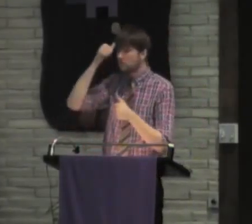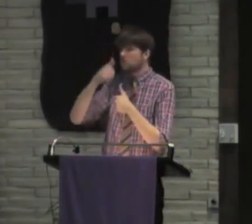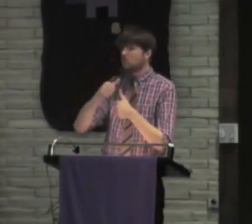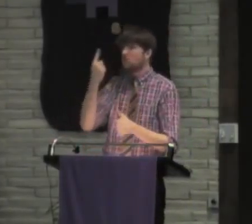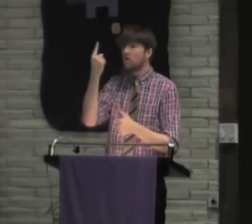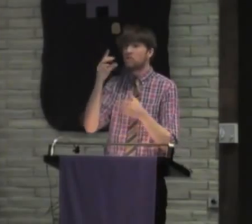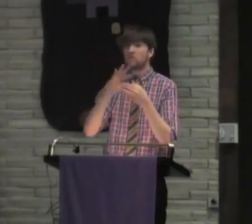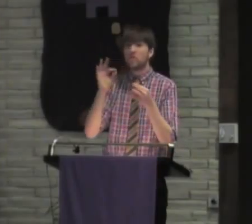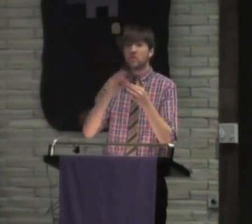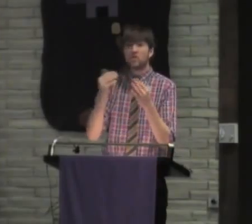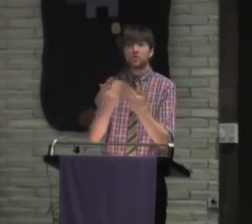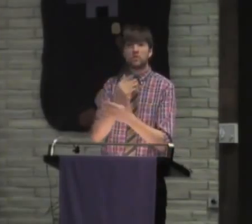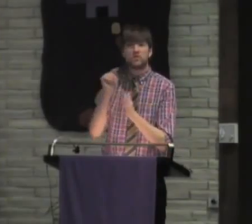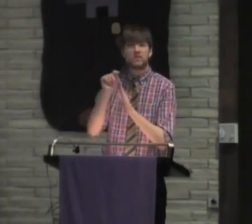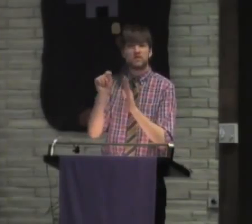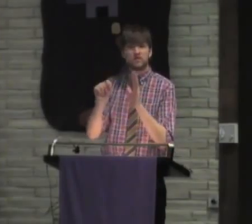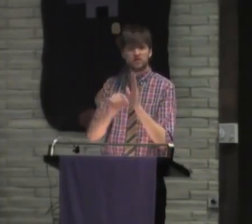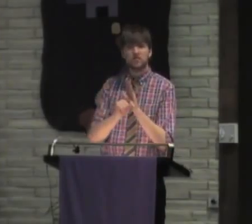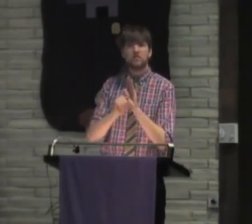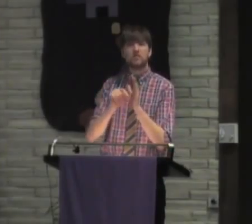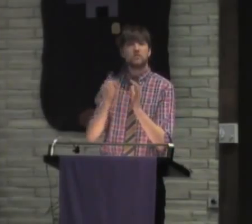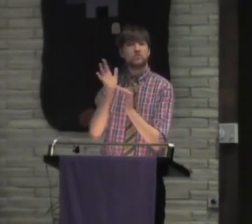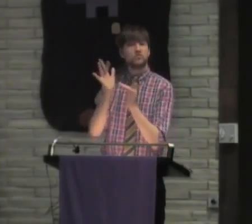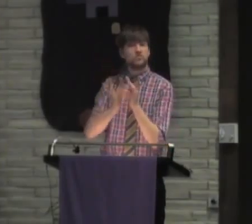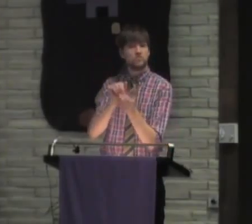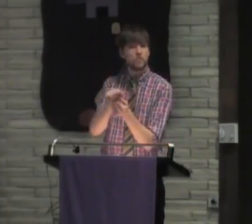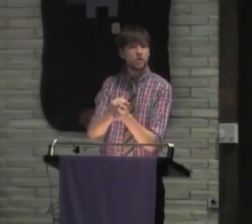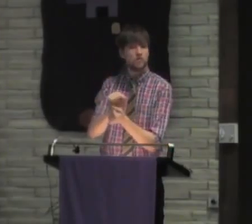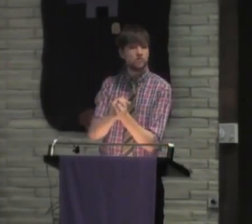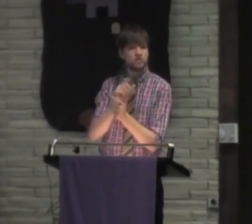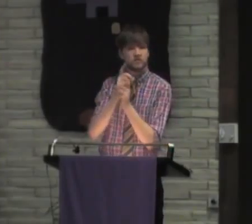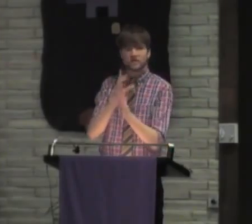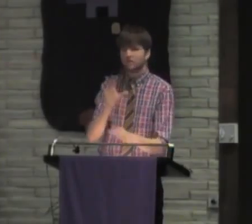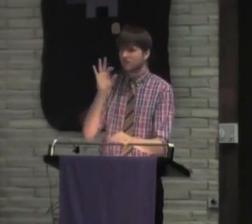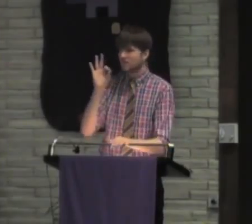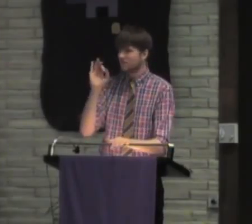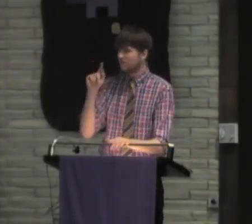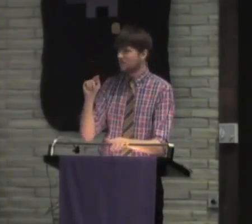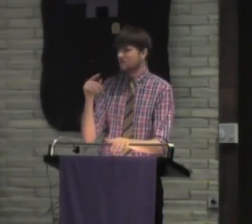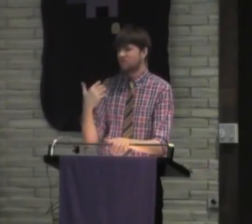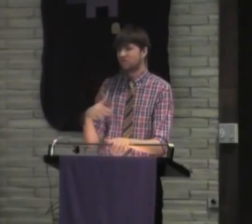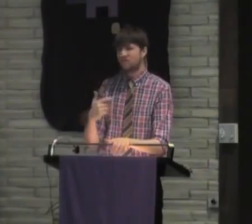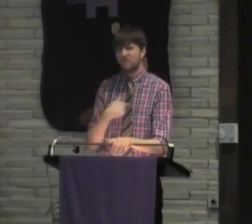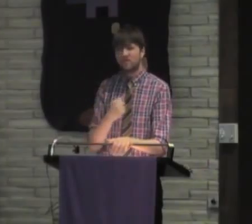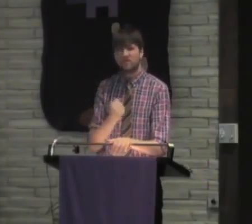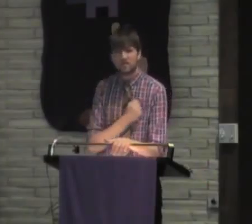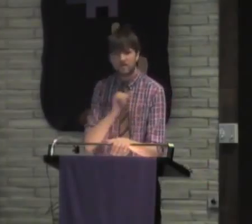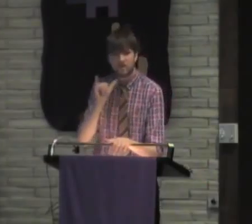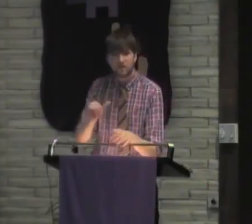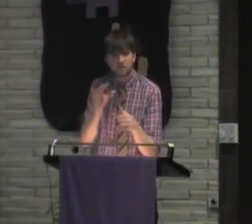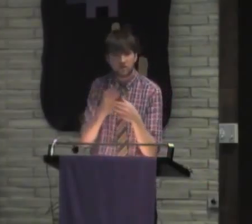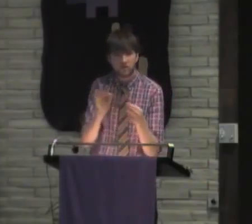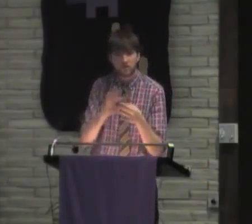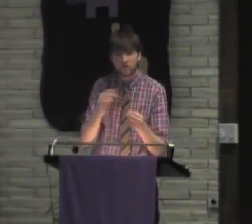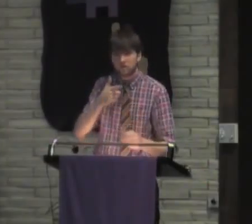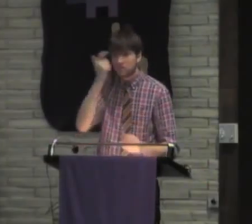We see this and we think, wow. So if you remember one story in the New Testament where Jesus washed the disciples' feet, I love